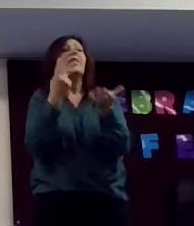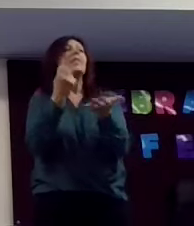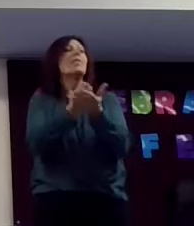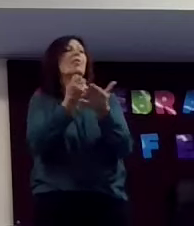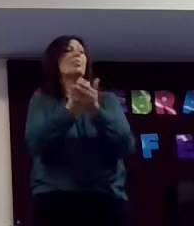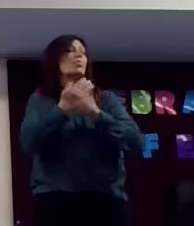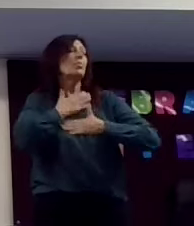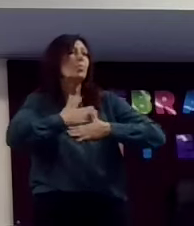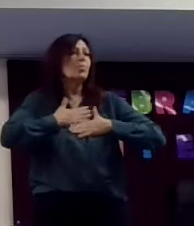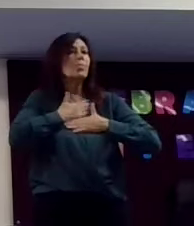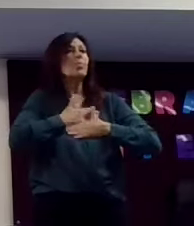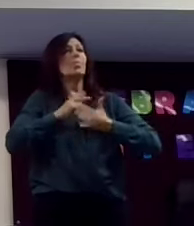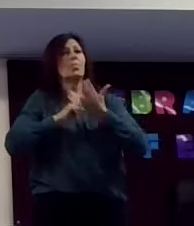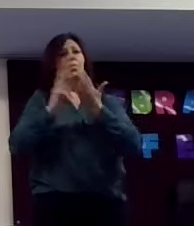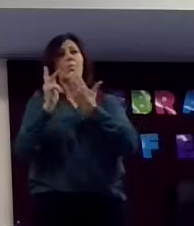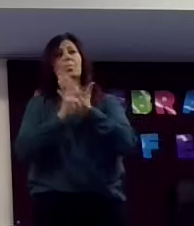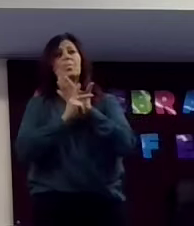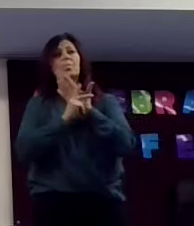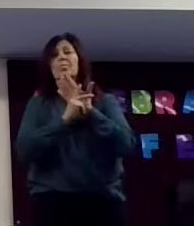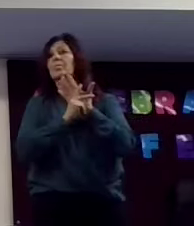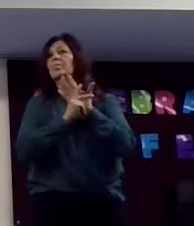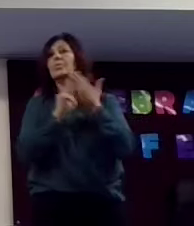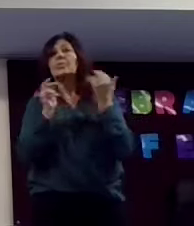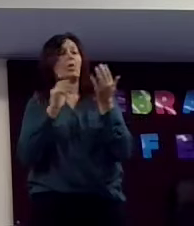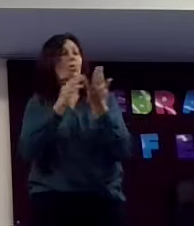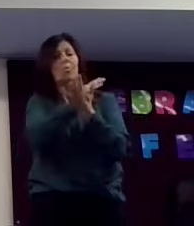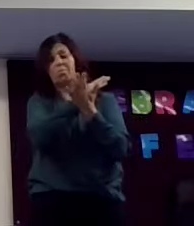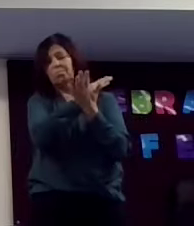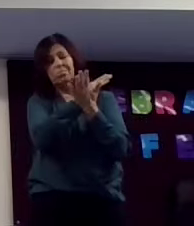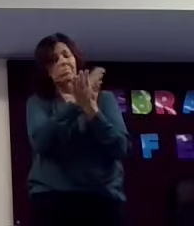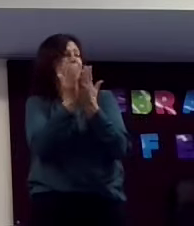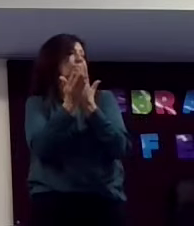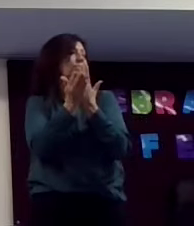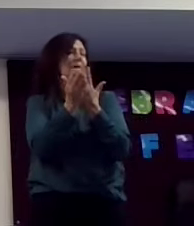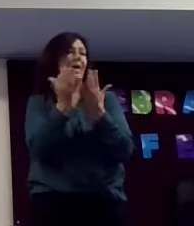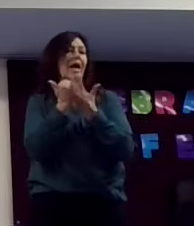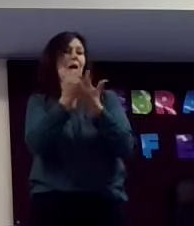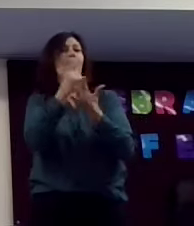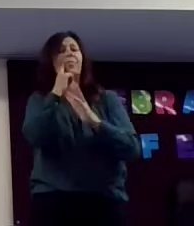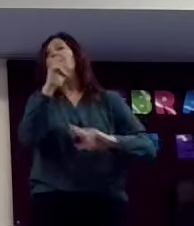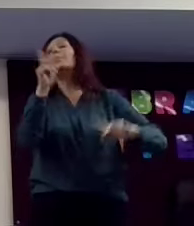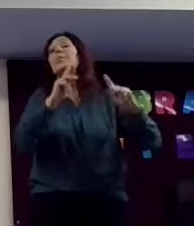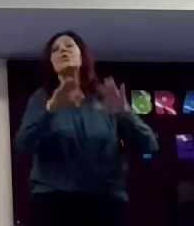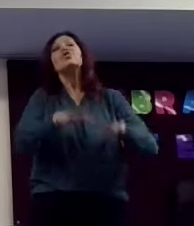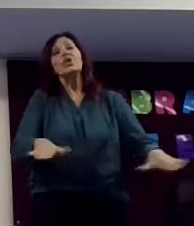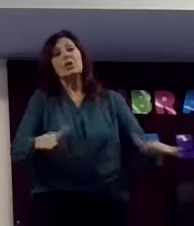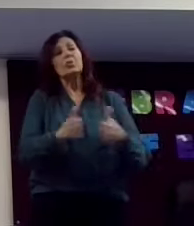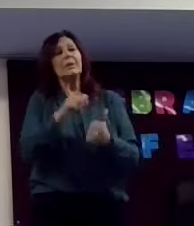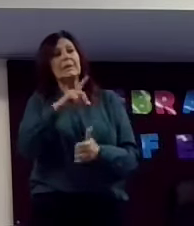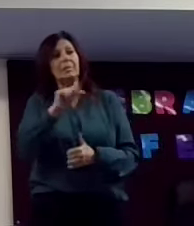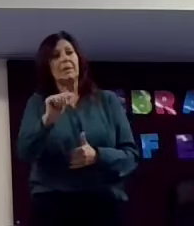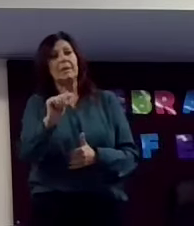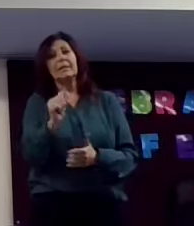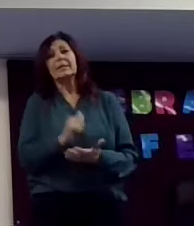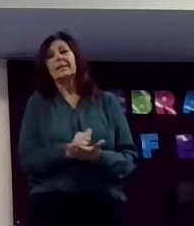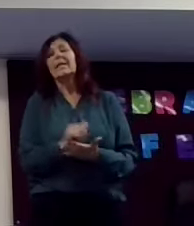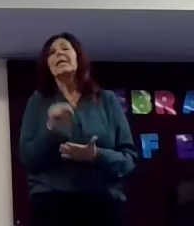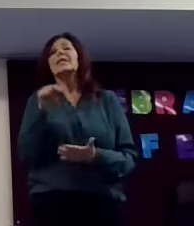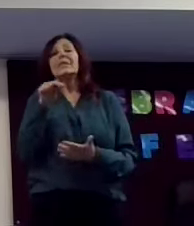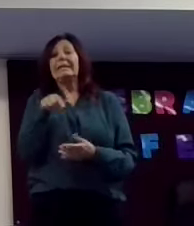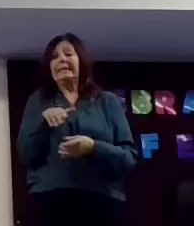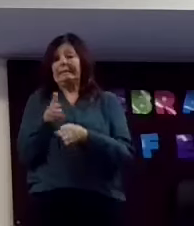therapeutic recreation programs. So the whole range of help for children with disabilities. And so